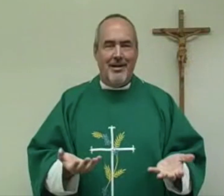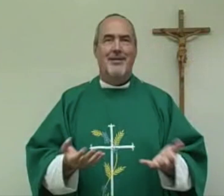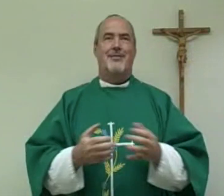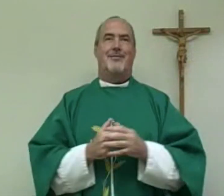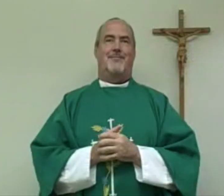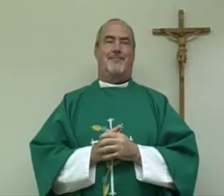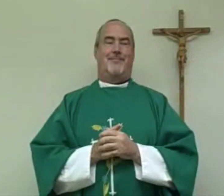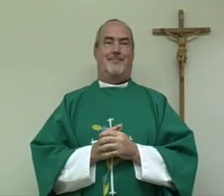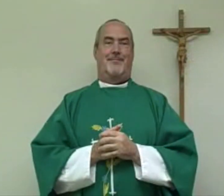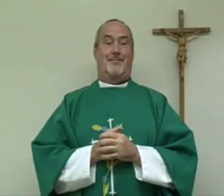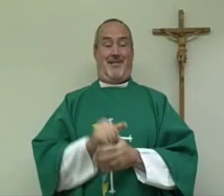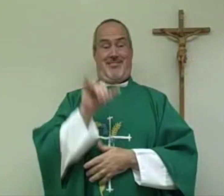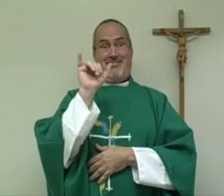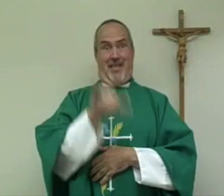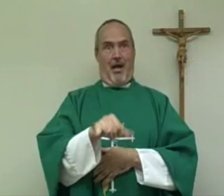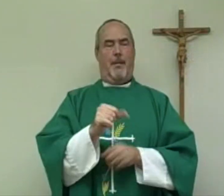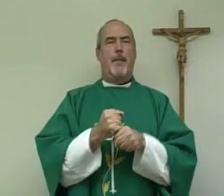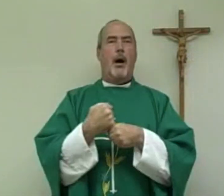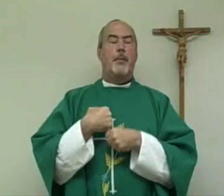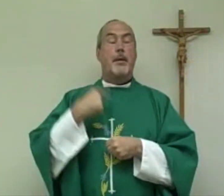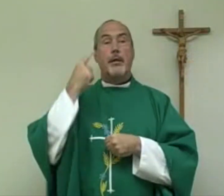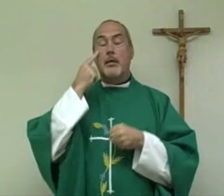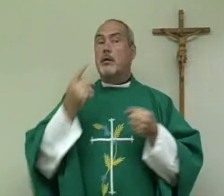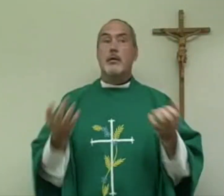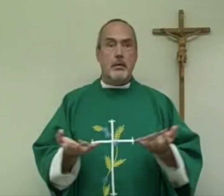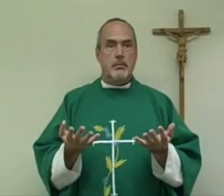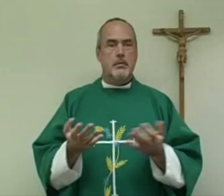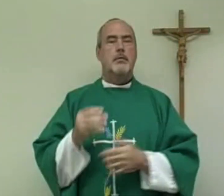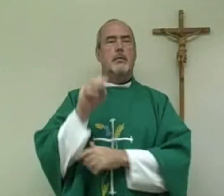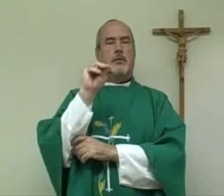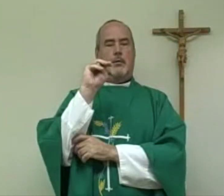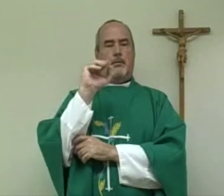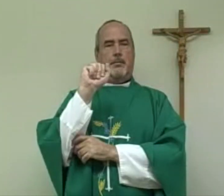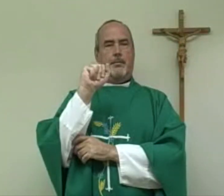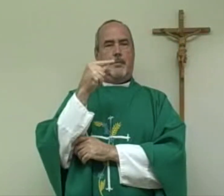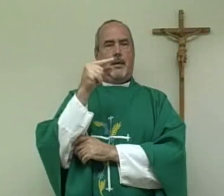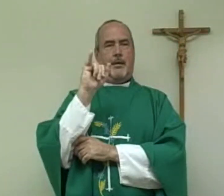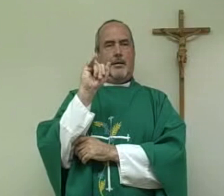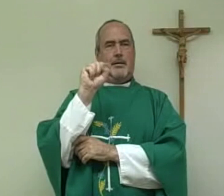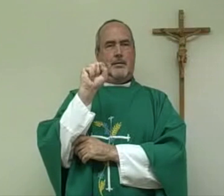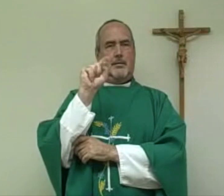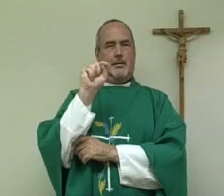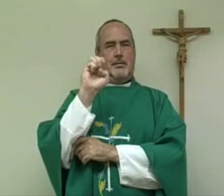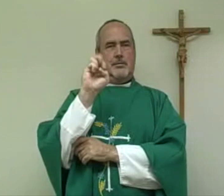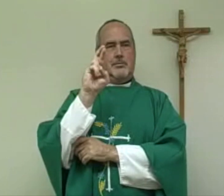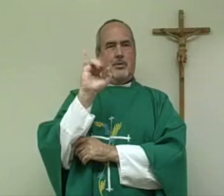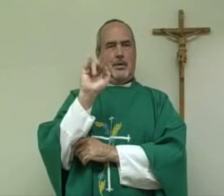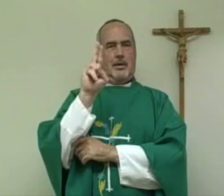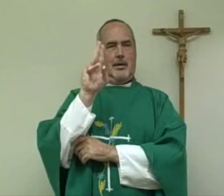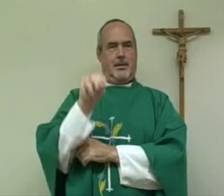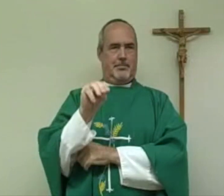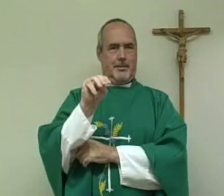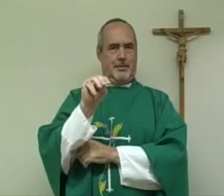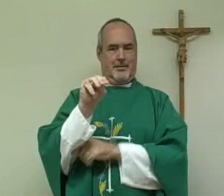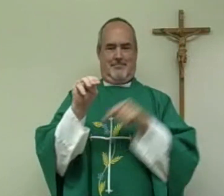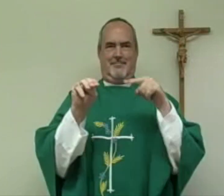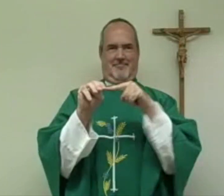help us towards salvation. So that made me think of what's called the